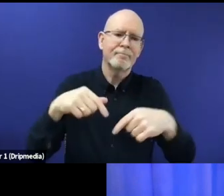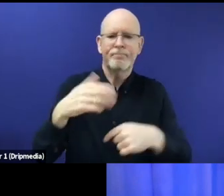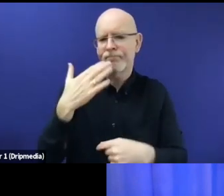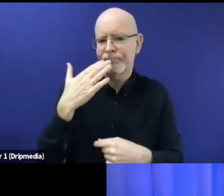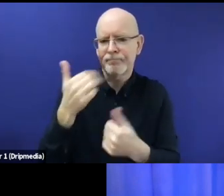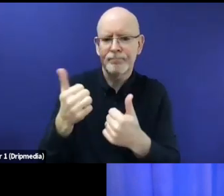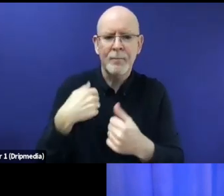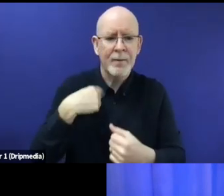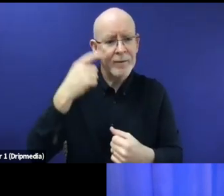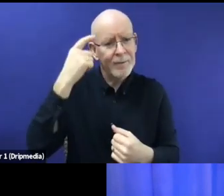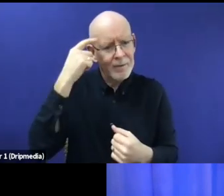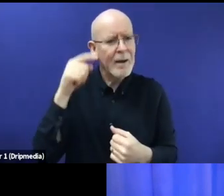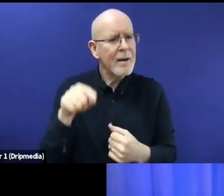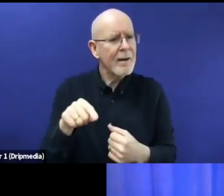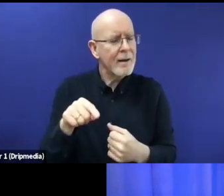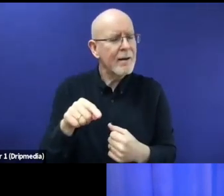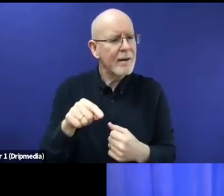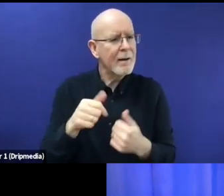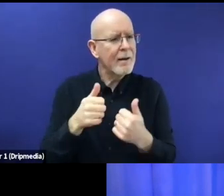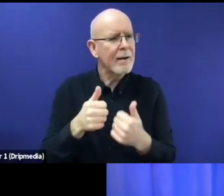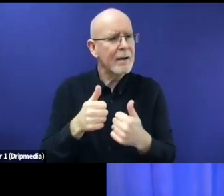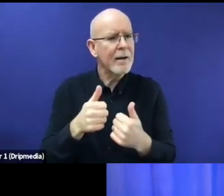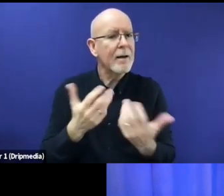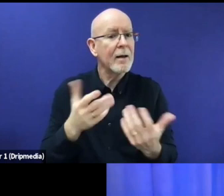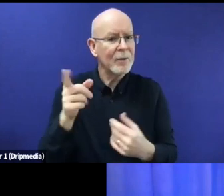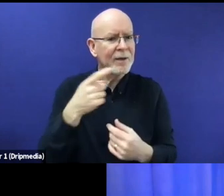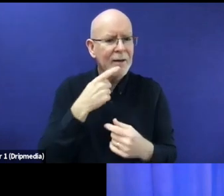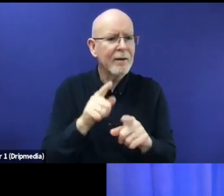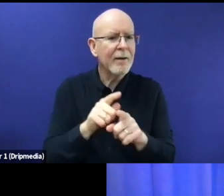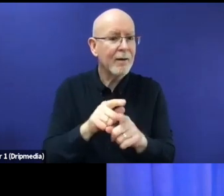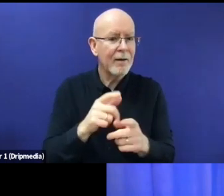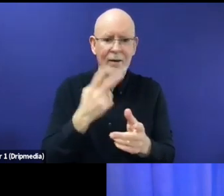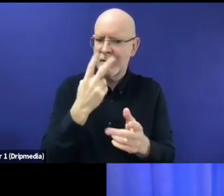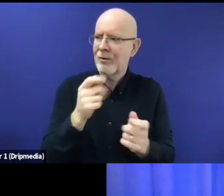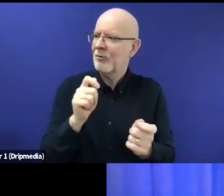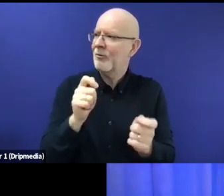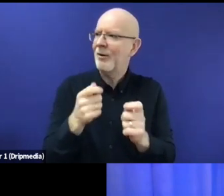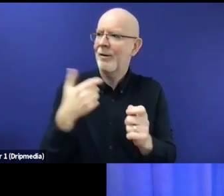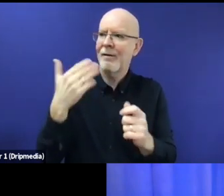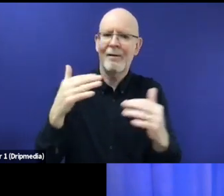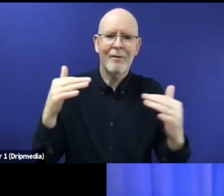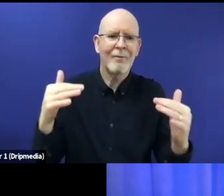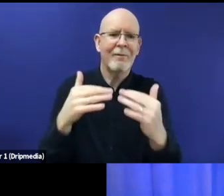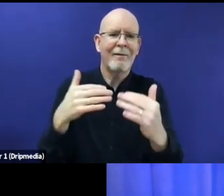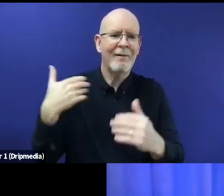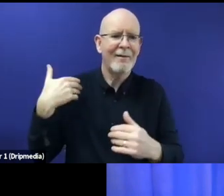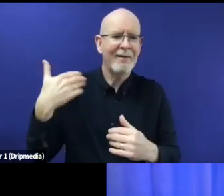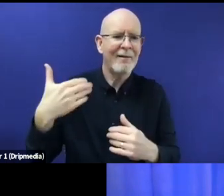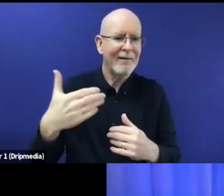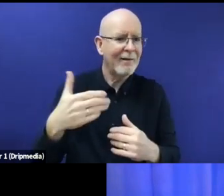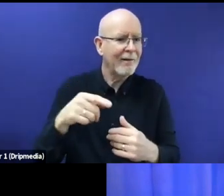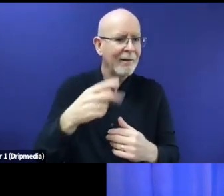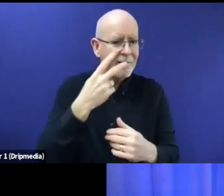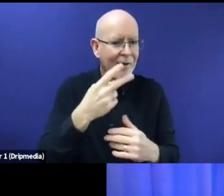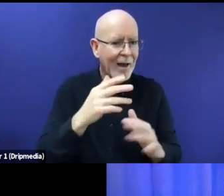well involved in armed conflict. So I would address this topic from two completely different angles. On the one hand, how the actors with